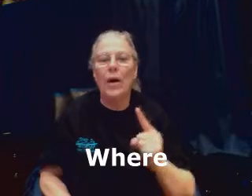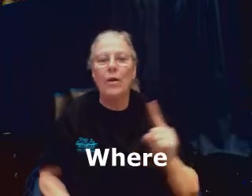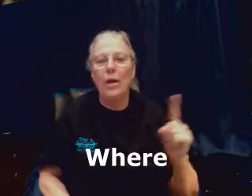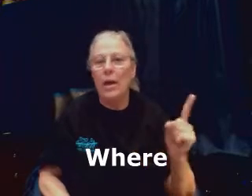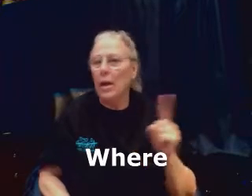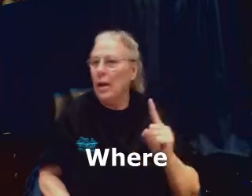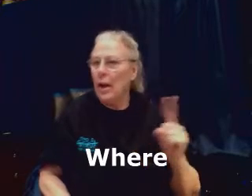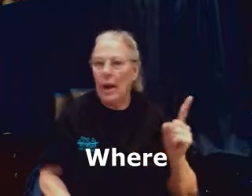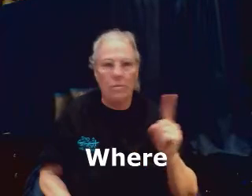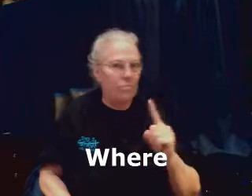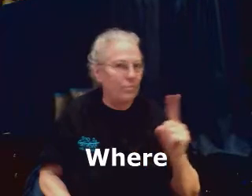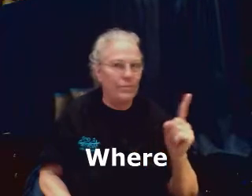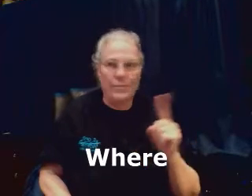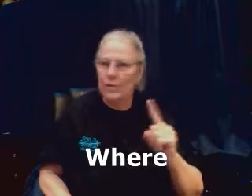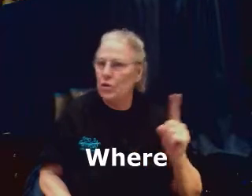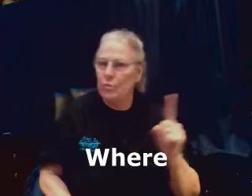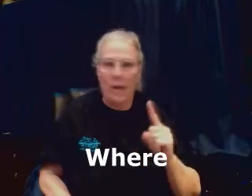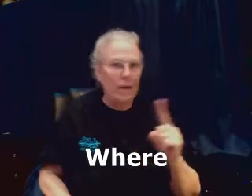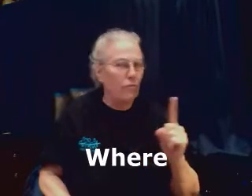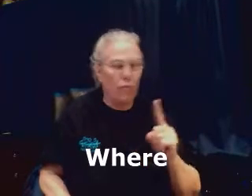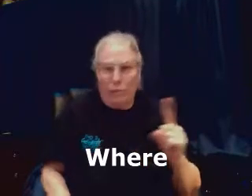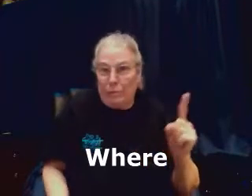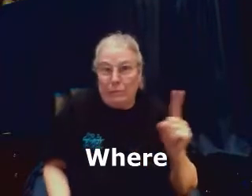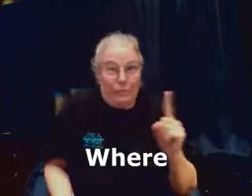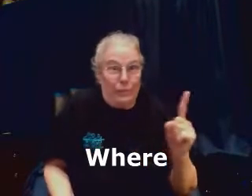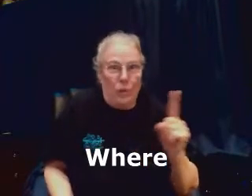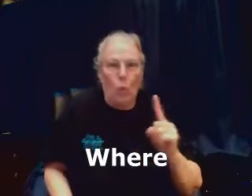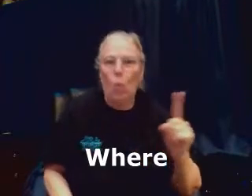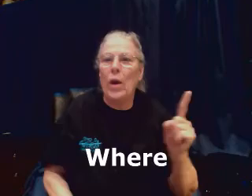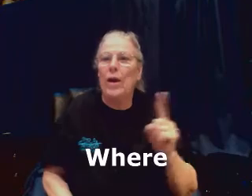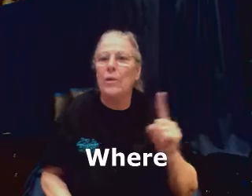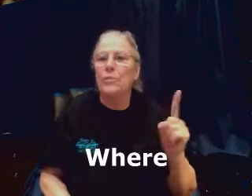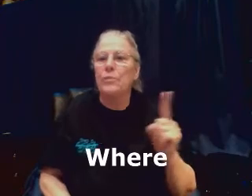Where, and it's just back and forth. Where.